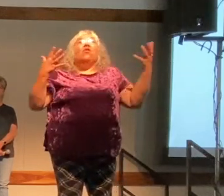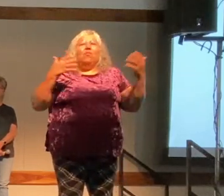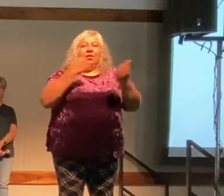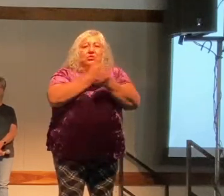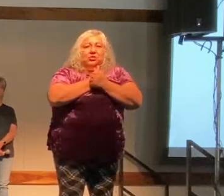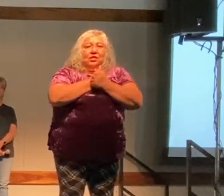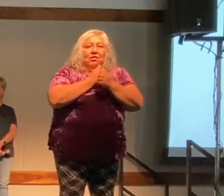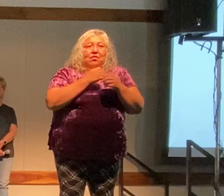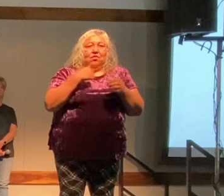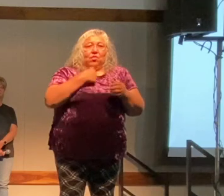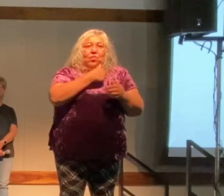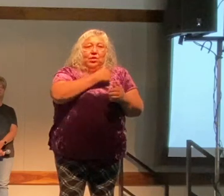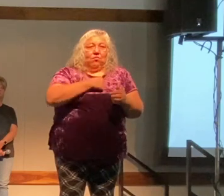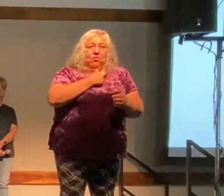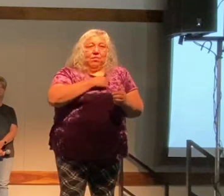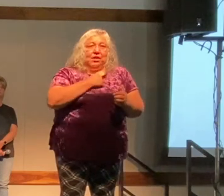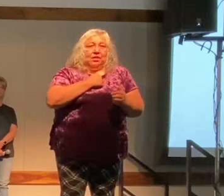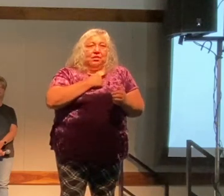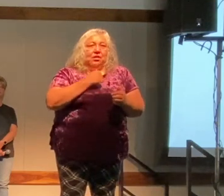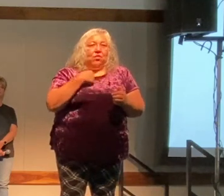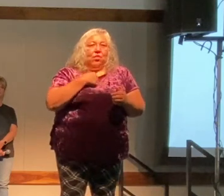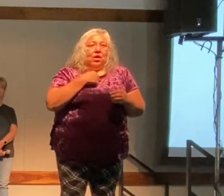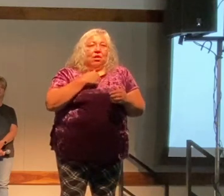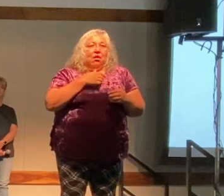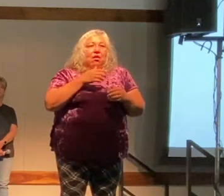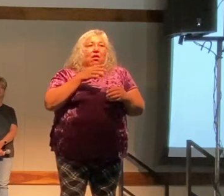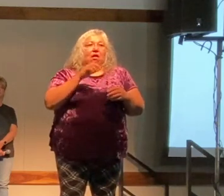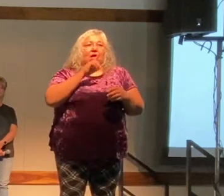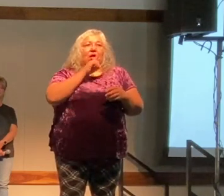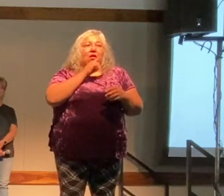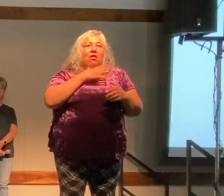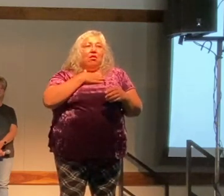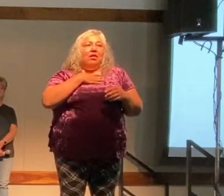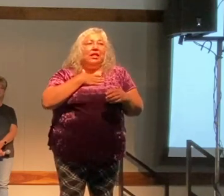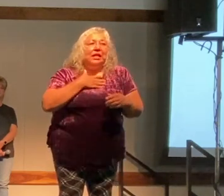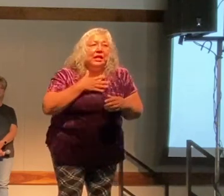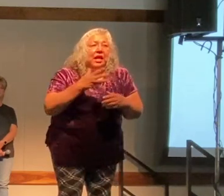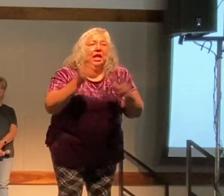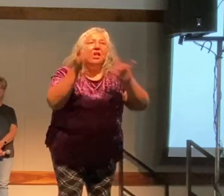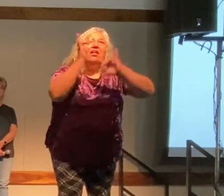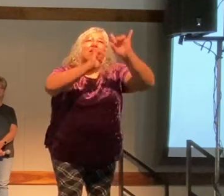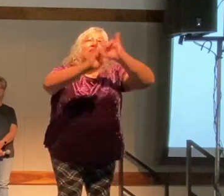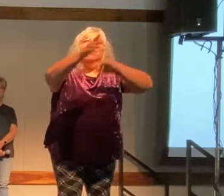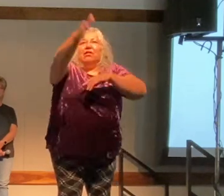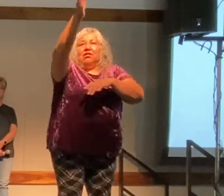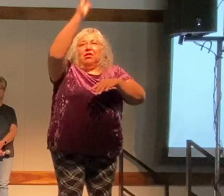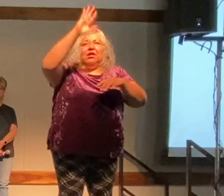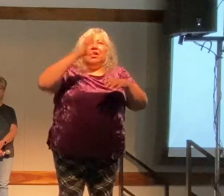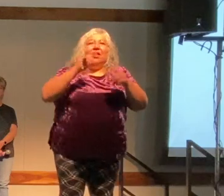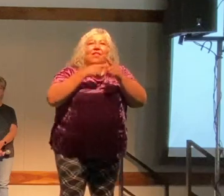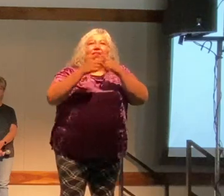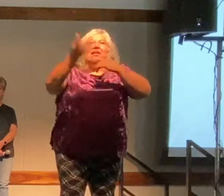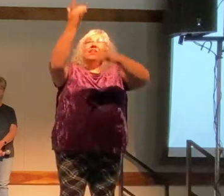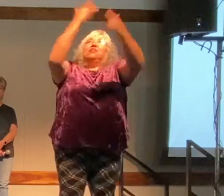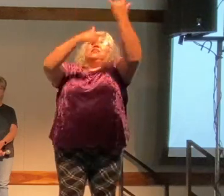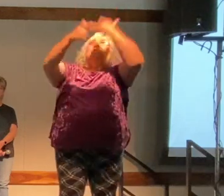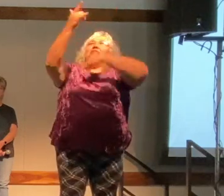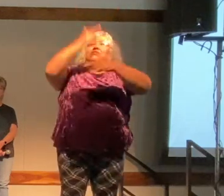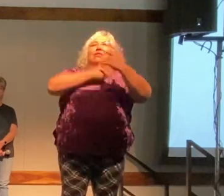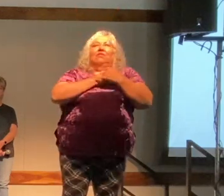repent, we're leaning in and loving on God, and in turn, He's loving on us. I